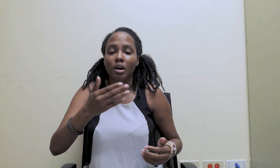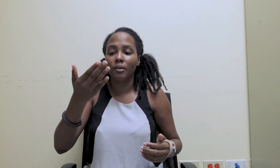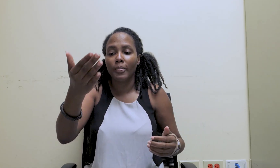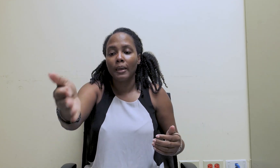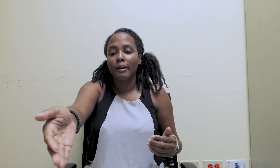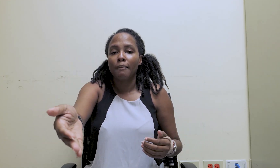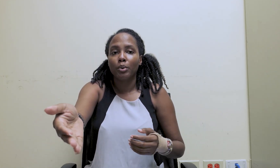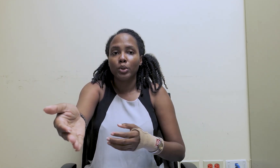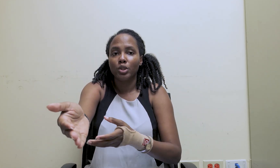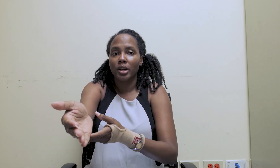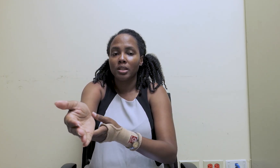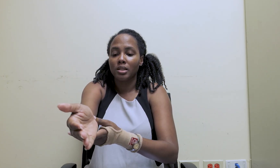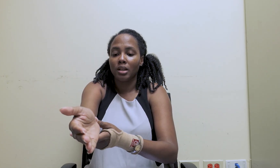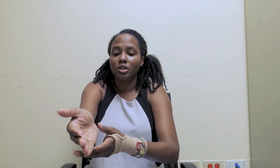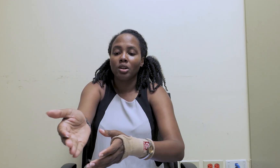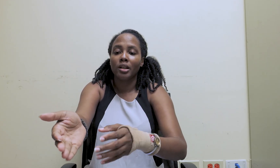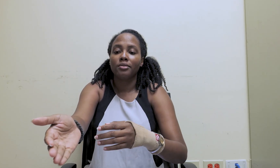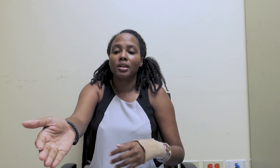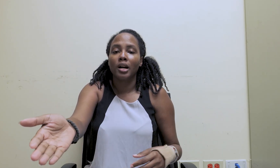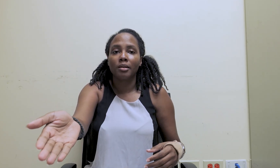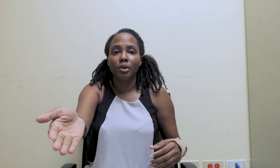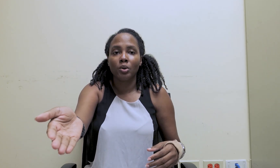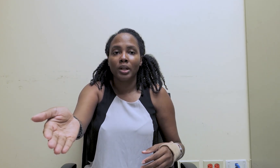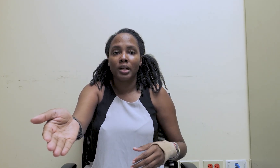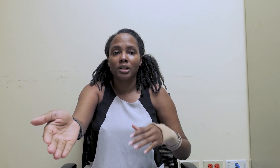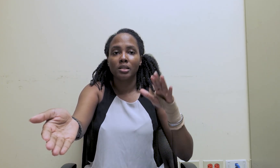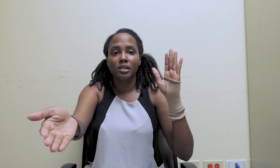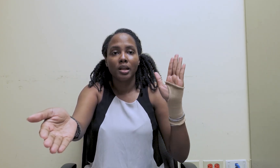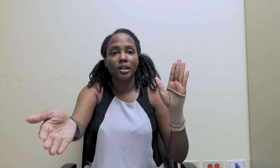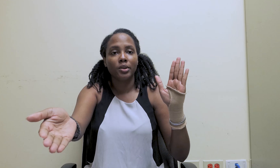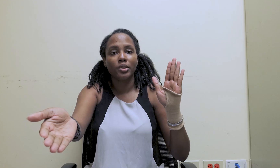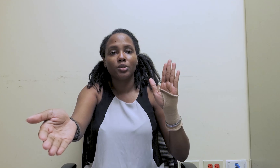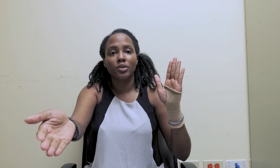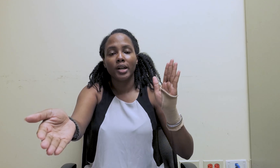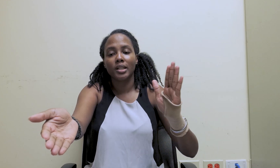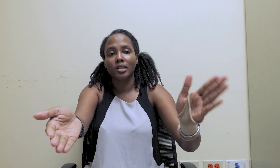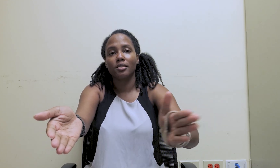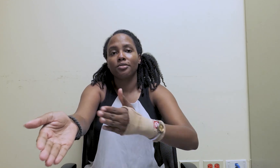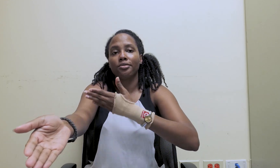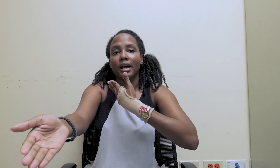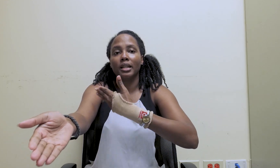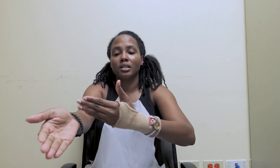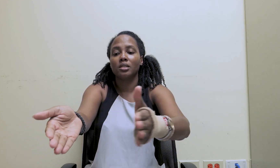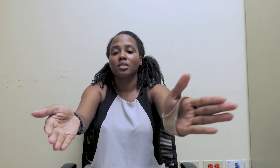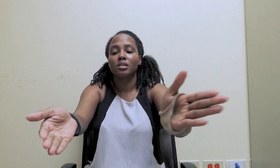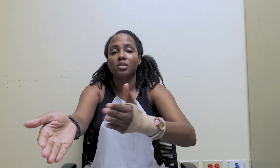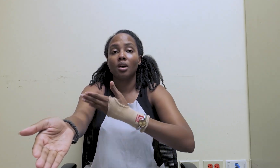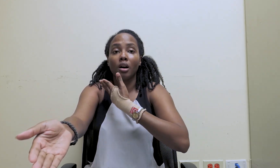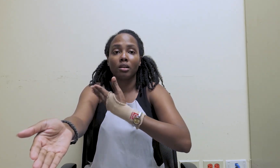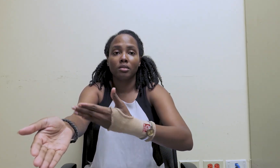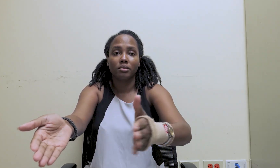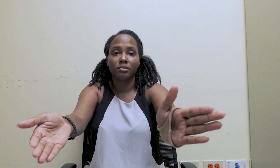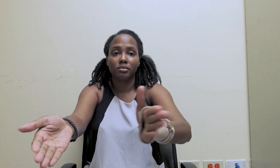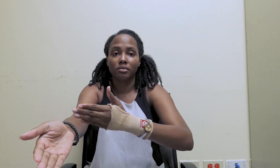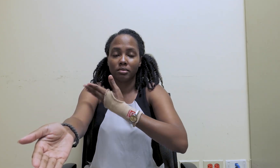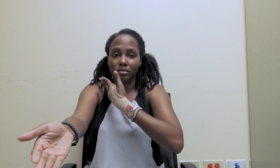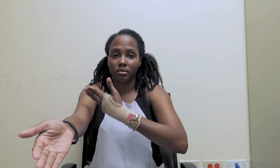song. Extend your left arm out like this, and you're going to use your right hand to fan it. Song.